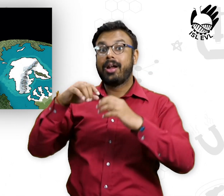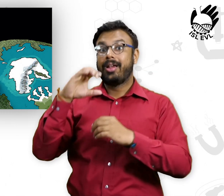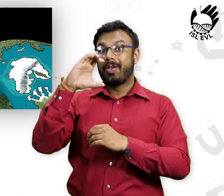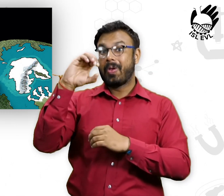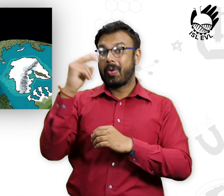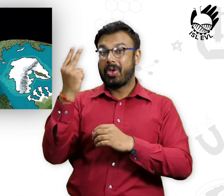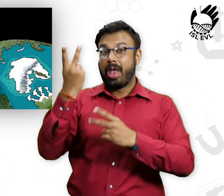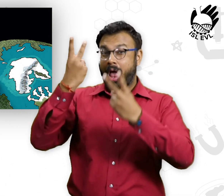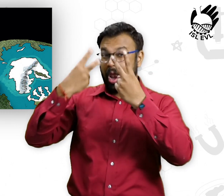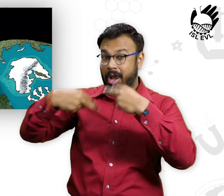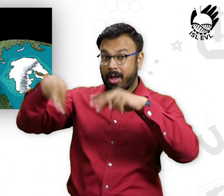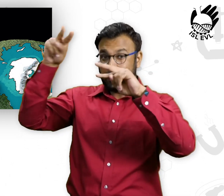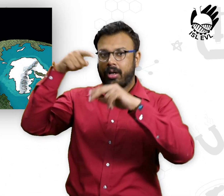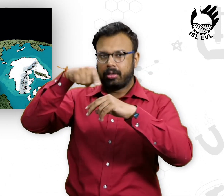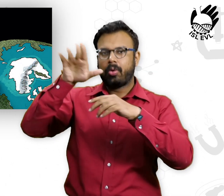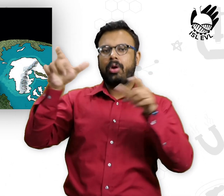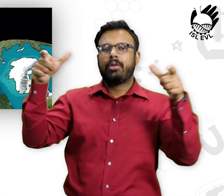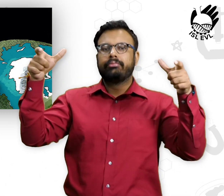caps are melting